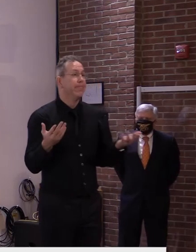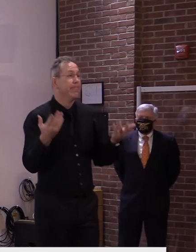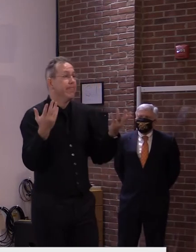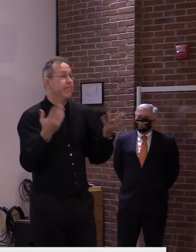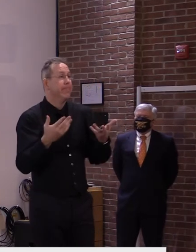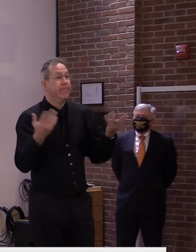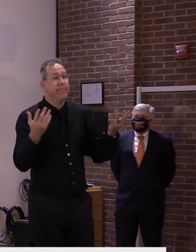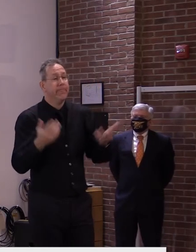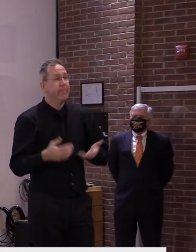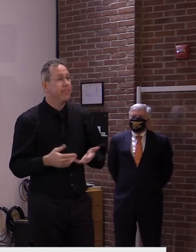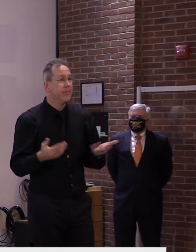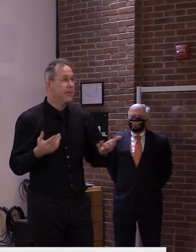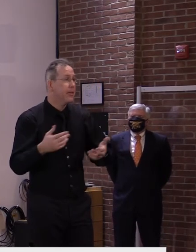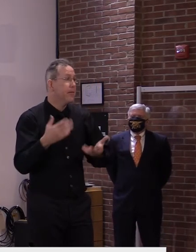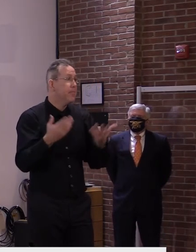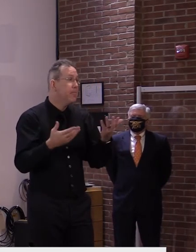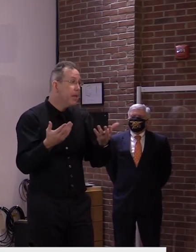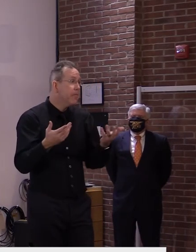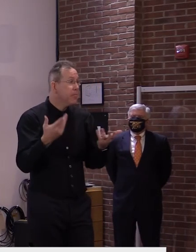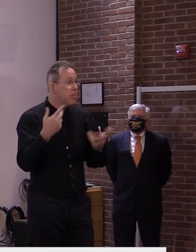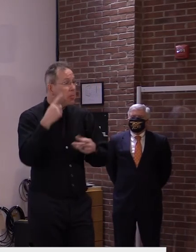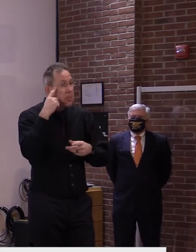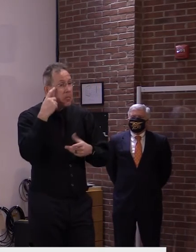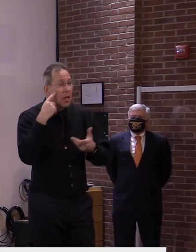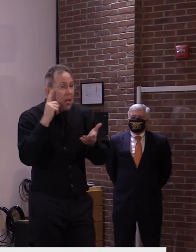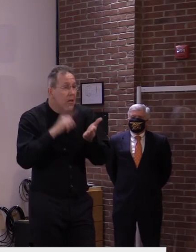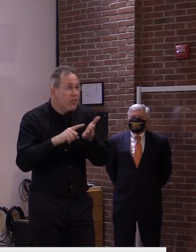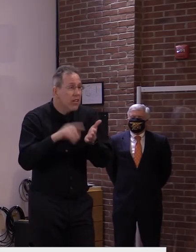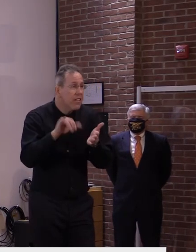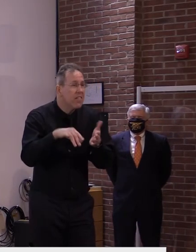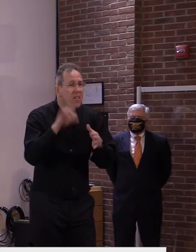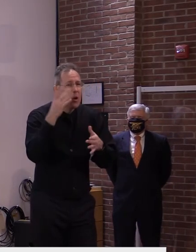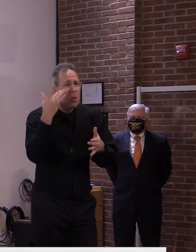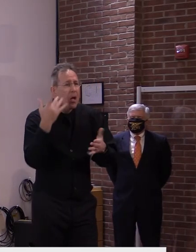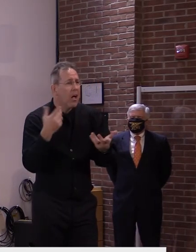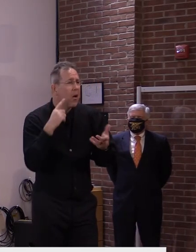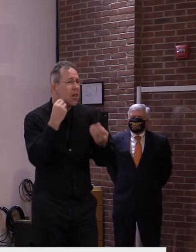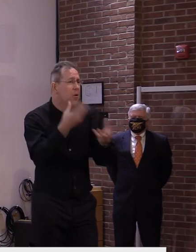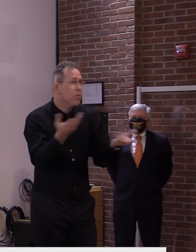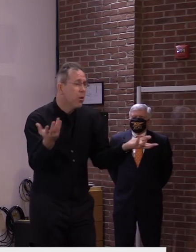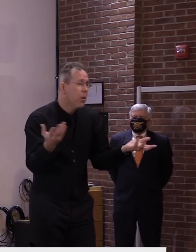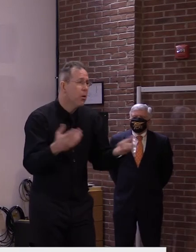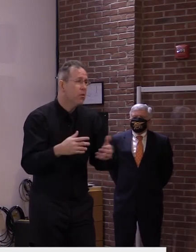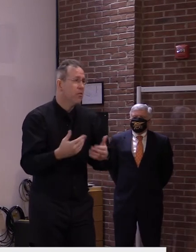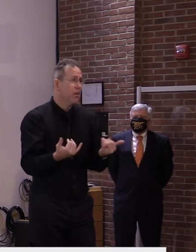them and get back to you, because I'm not aware of it at this point in time, though.